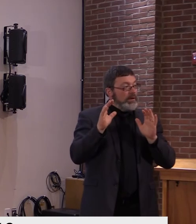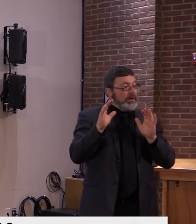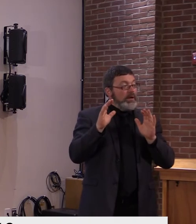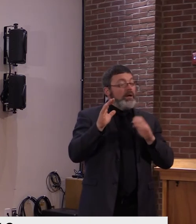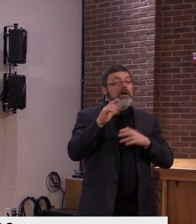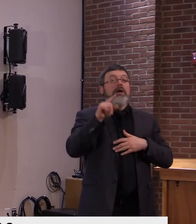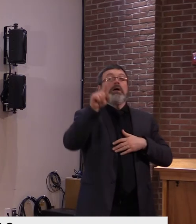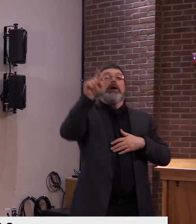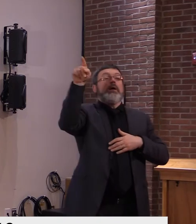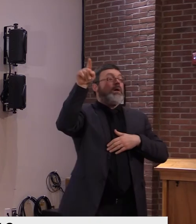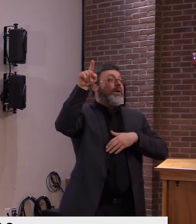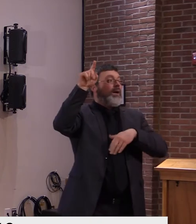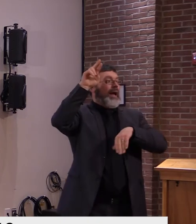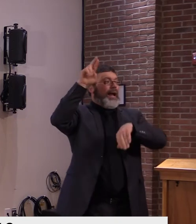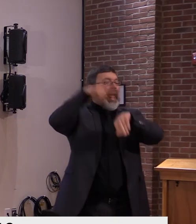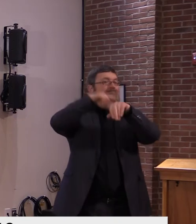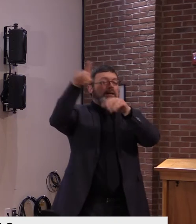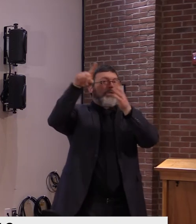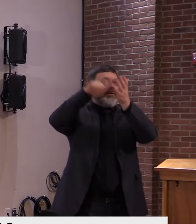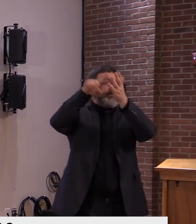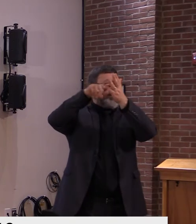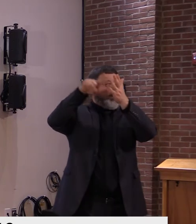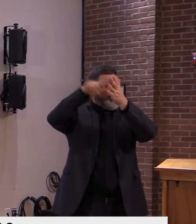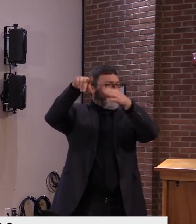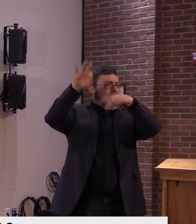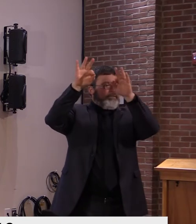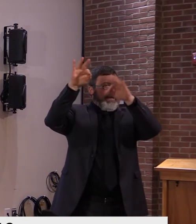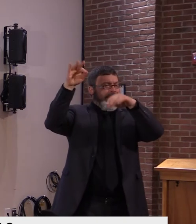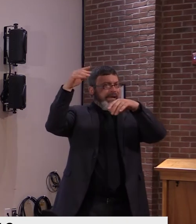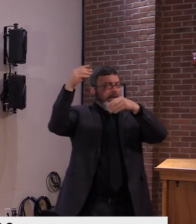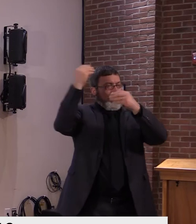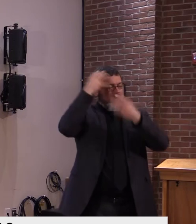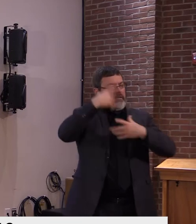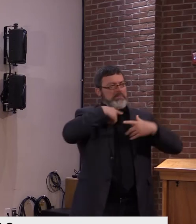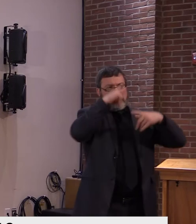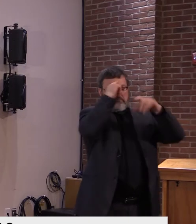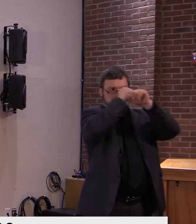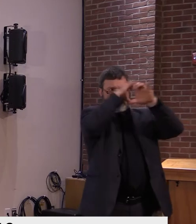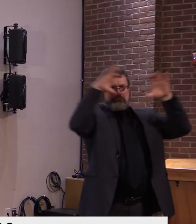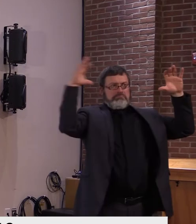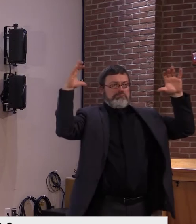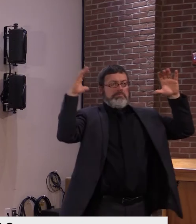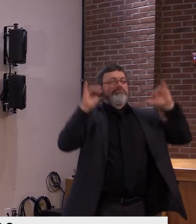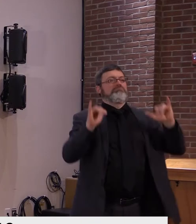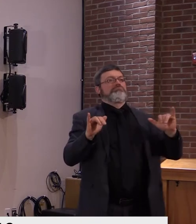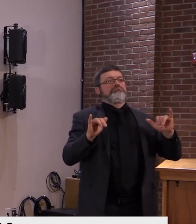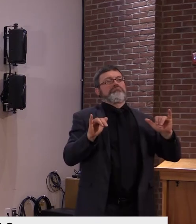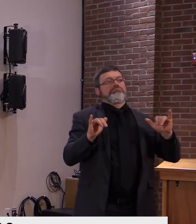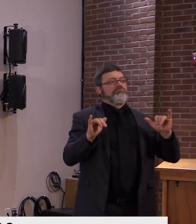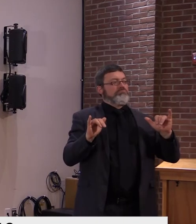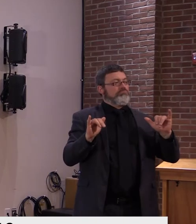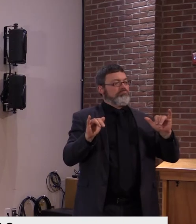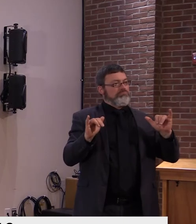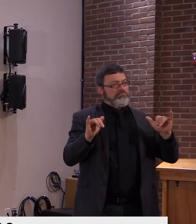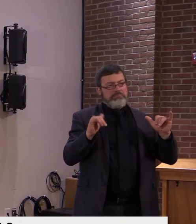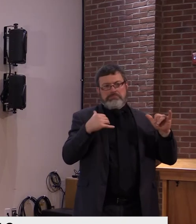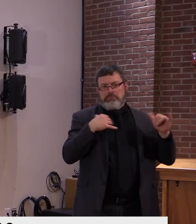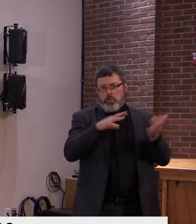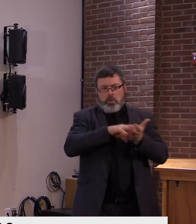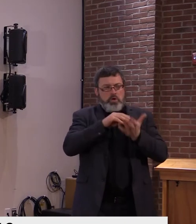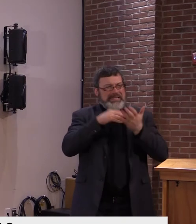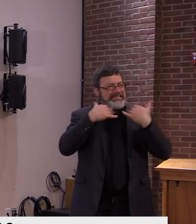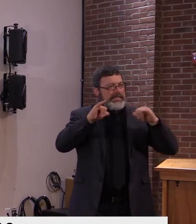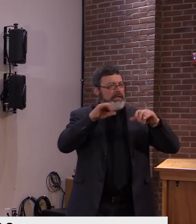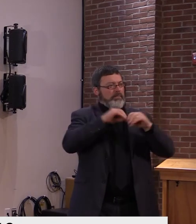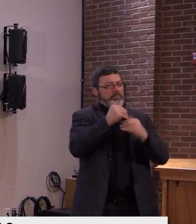originally, you know, open arms, ready to receive and administer, and we'll get over all of the logistic hurdles we need